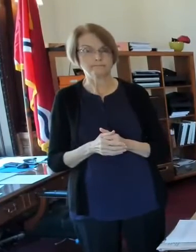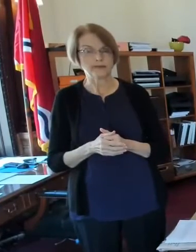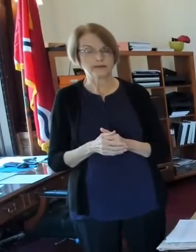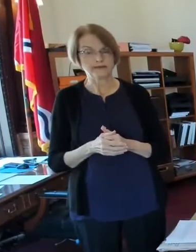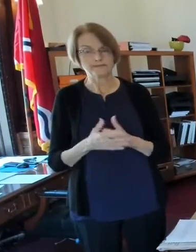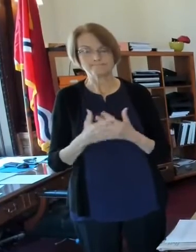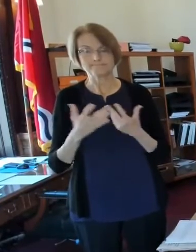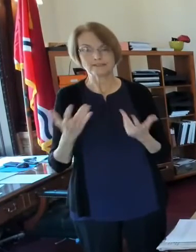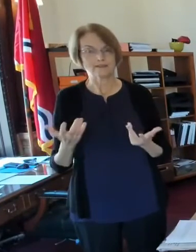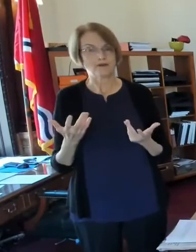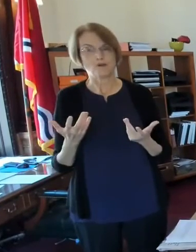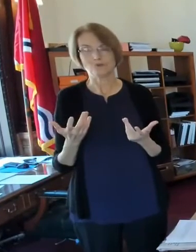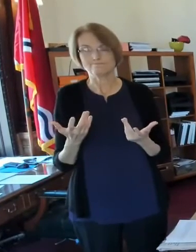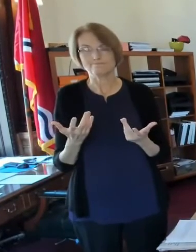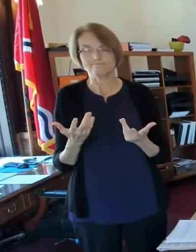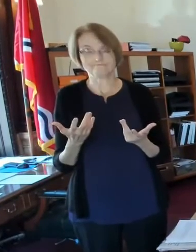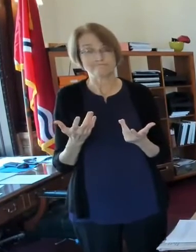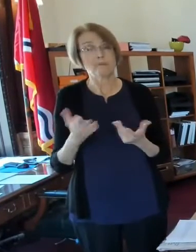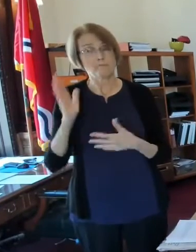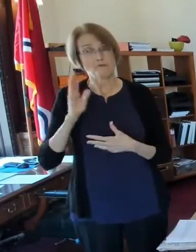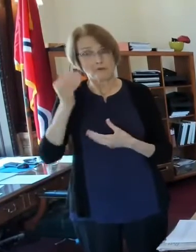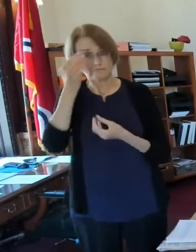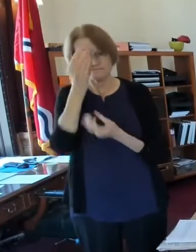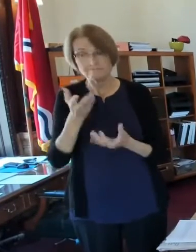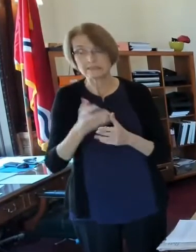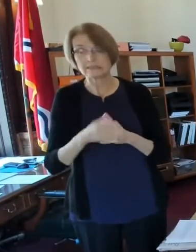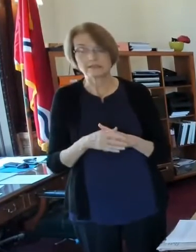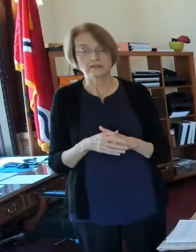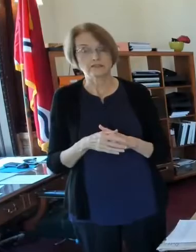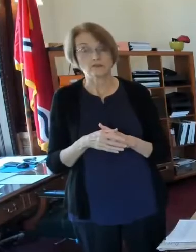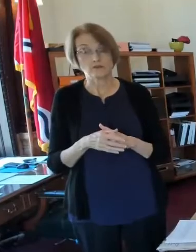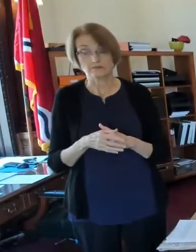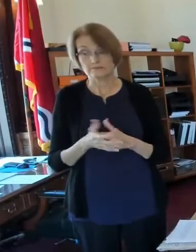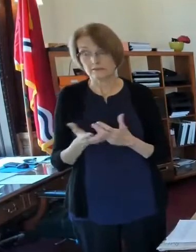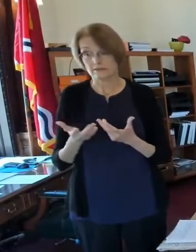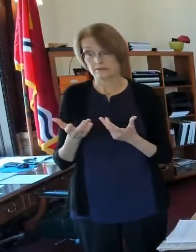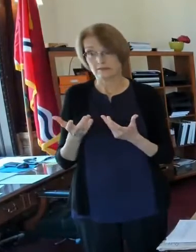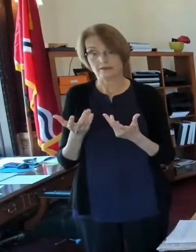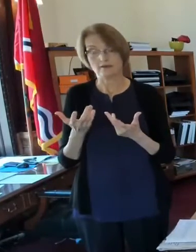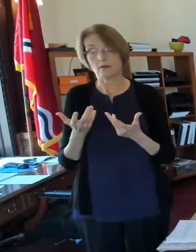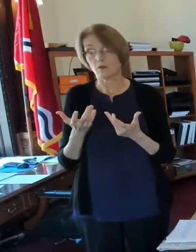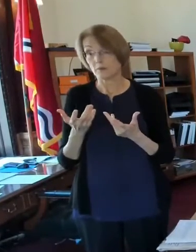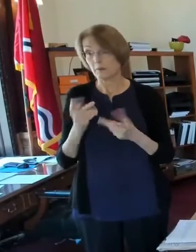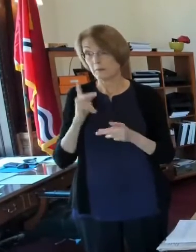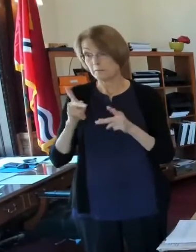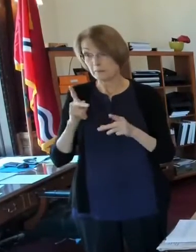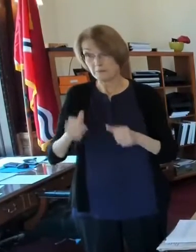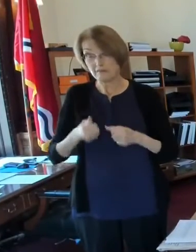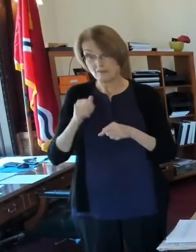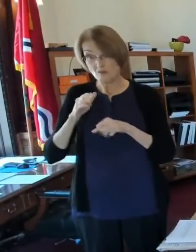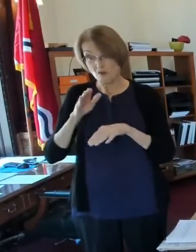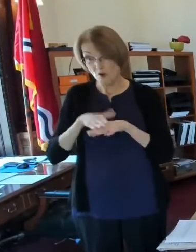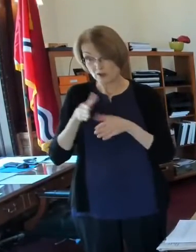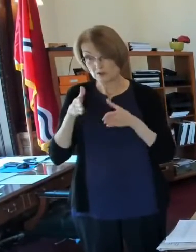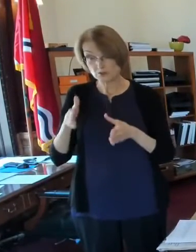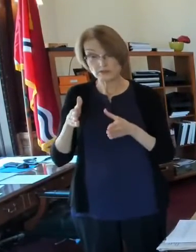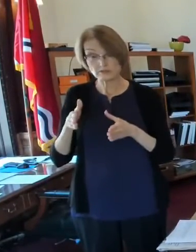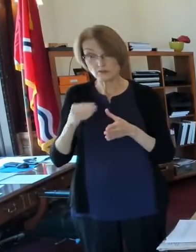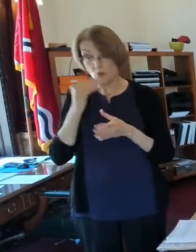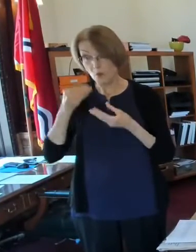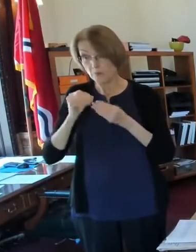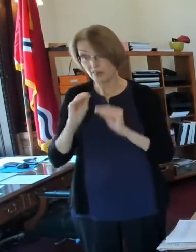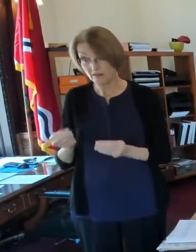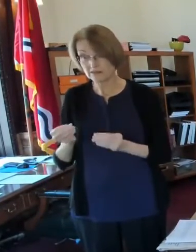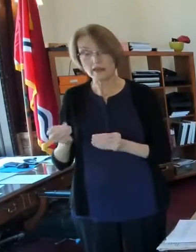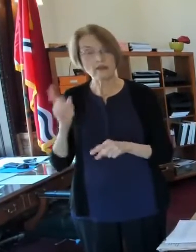there's no way for any of us or anyone to get their life back together from a sidewalk. You simply have to have a